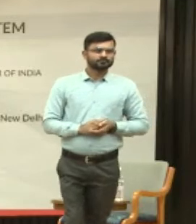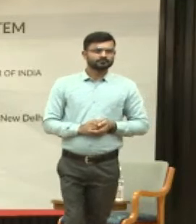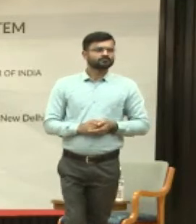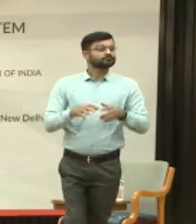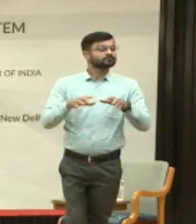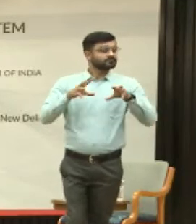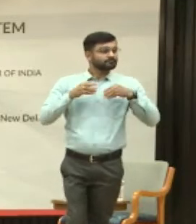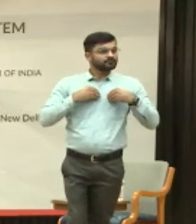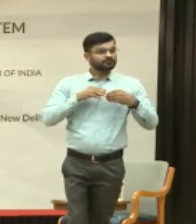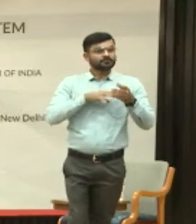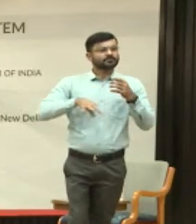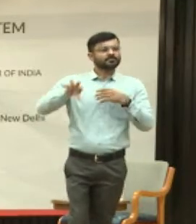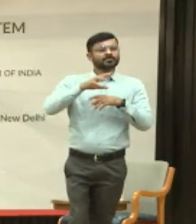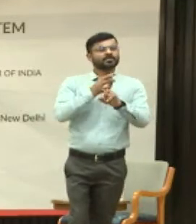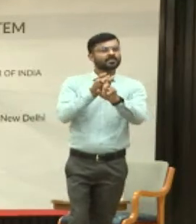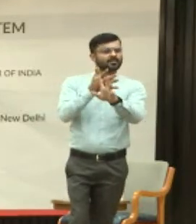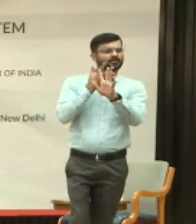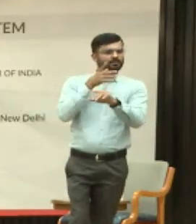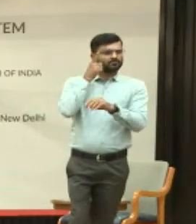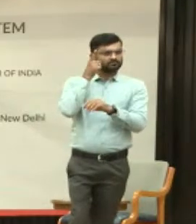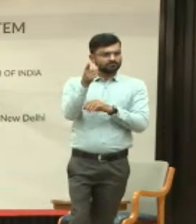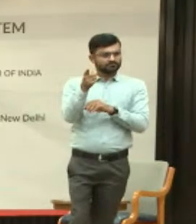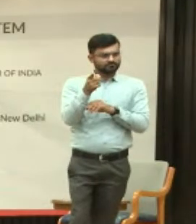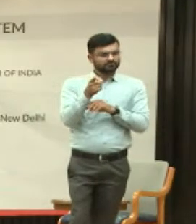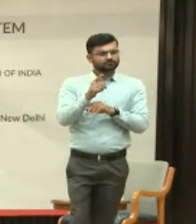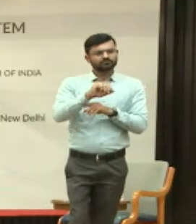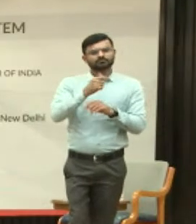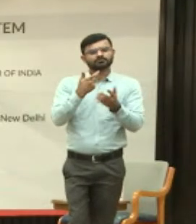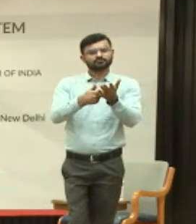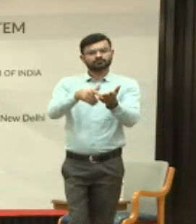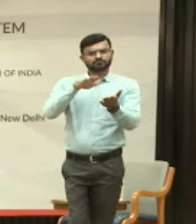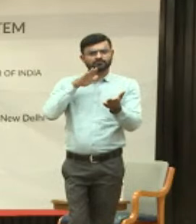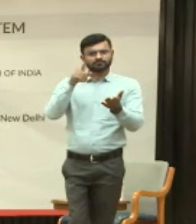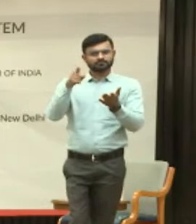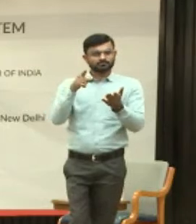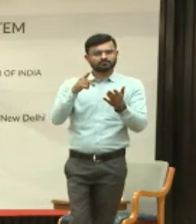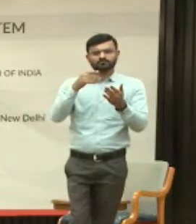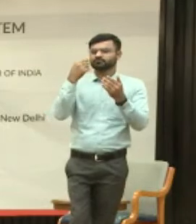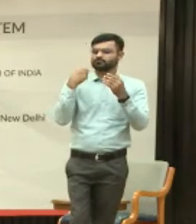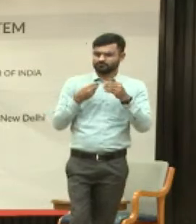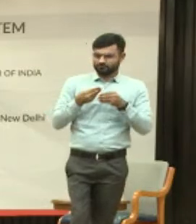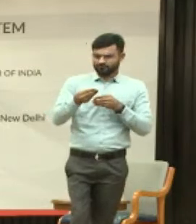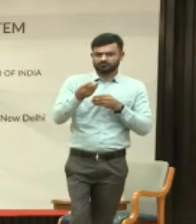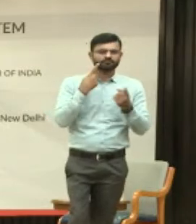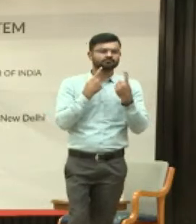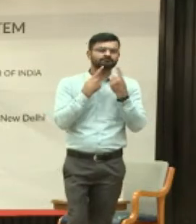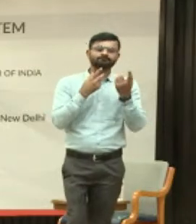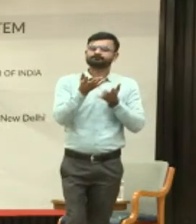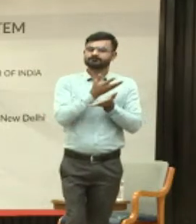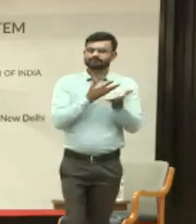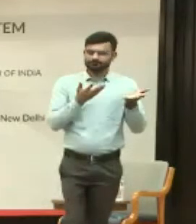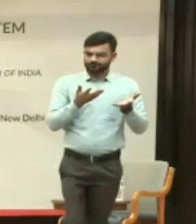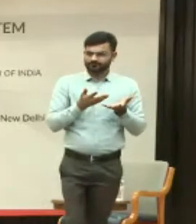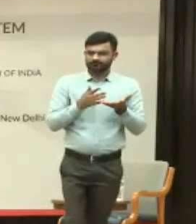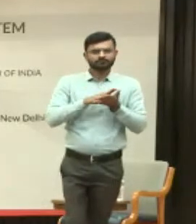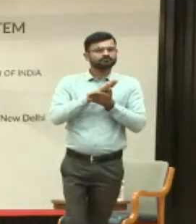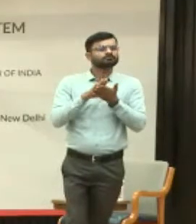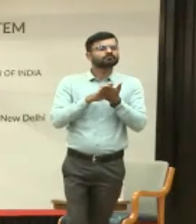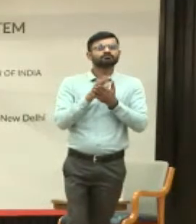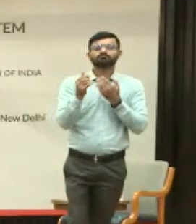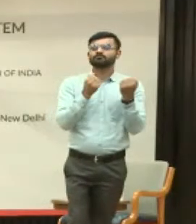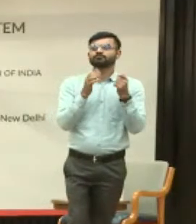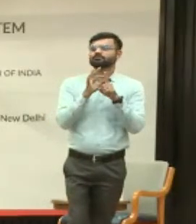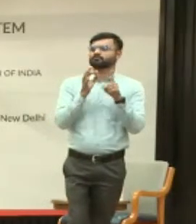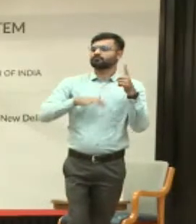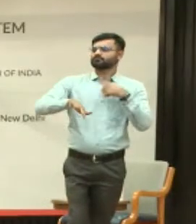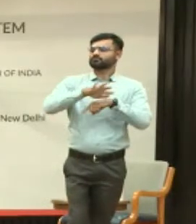Except for the state of Kerala and Rajasthan, to which I will come in a minute, no such